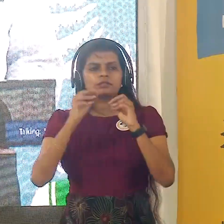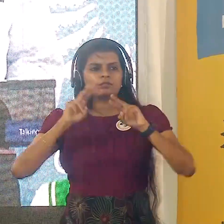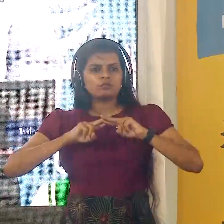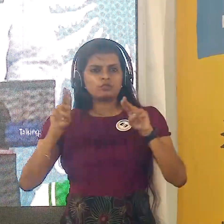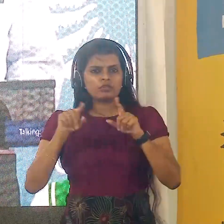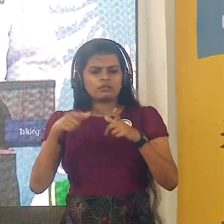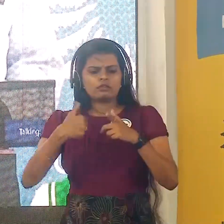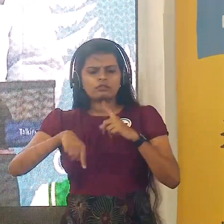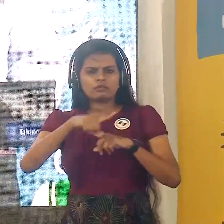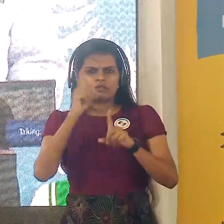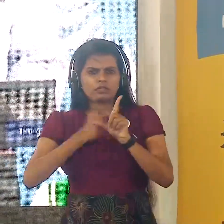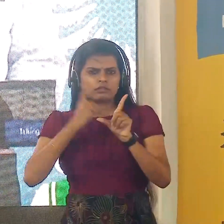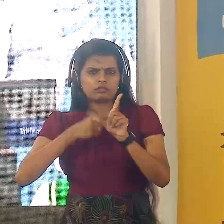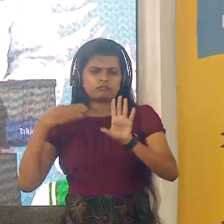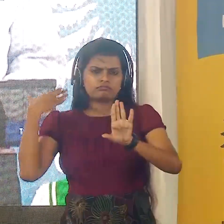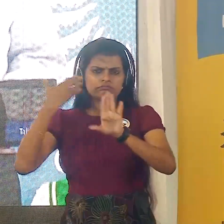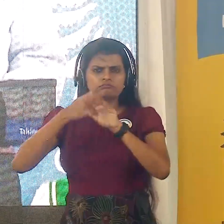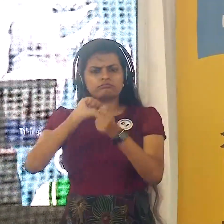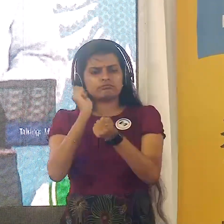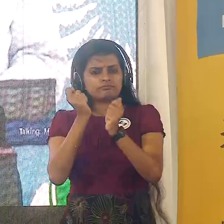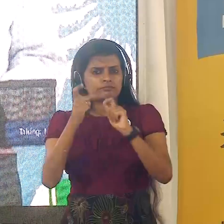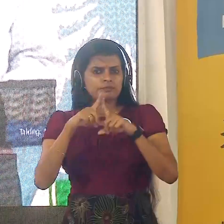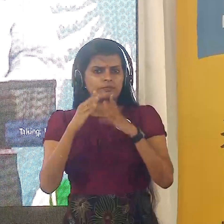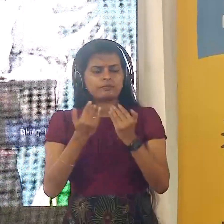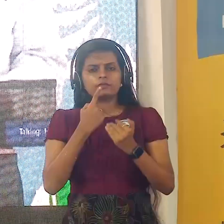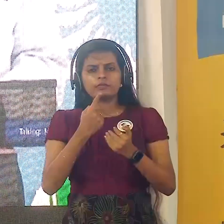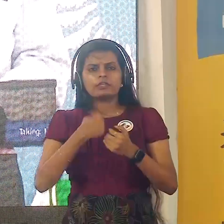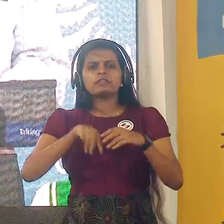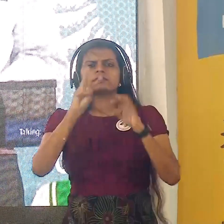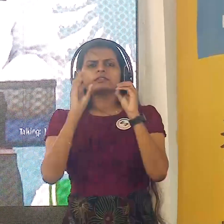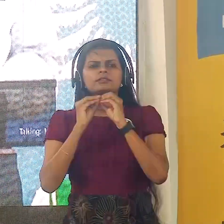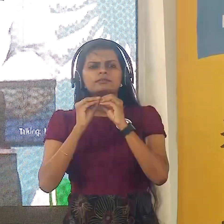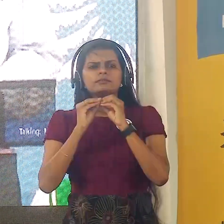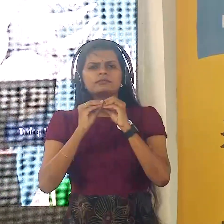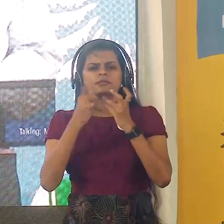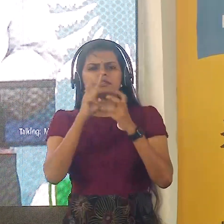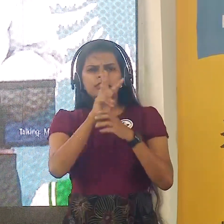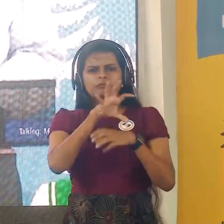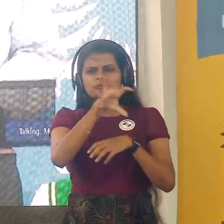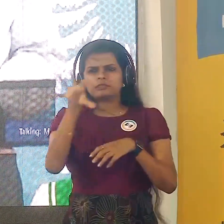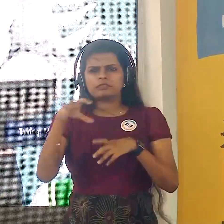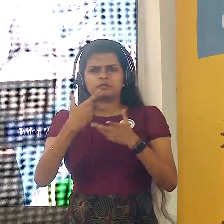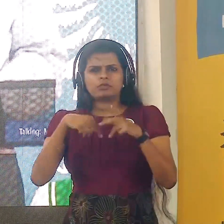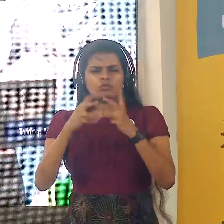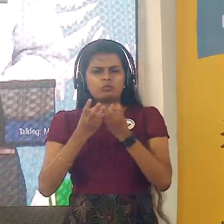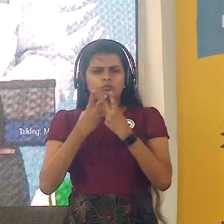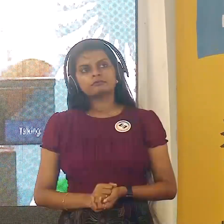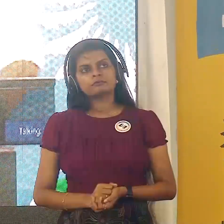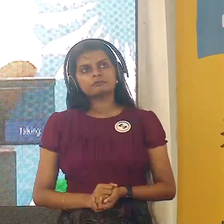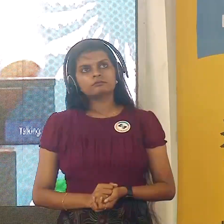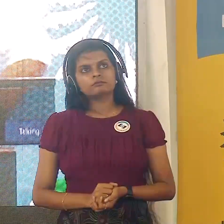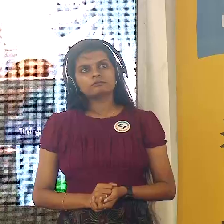completely erroneous. If anything, the largest freebies in this country are enjoyed by the big corporate